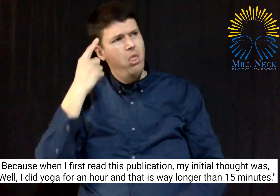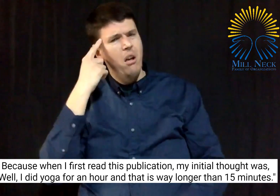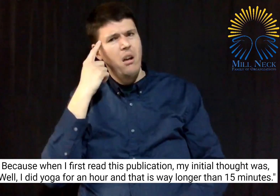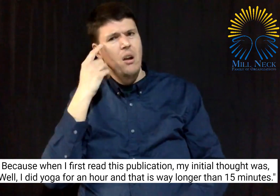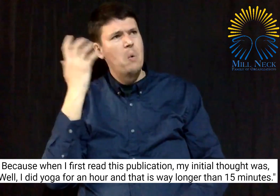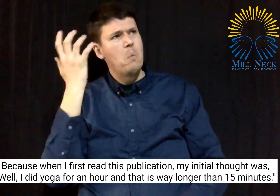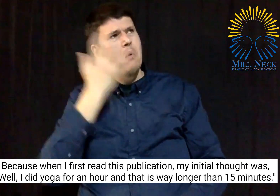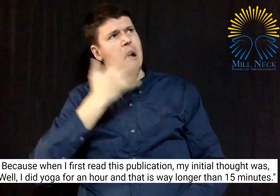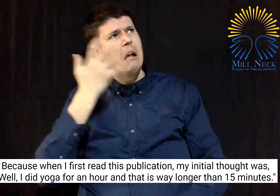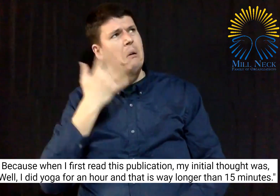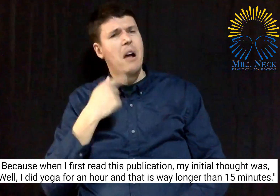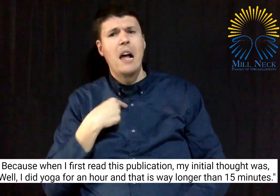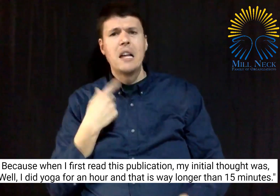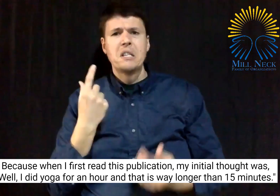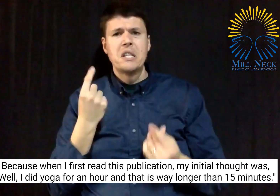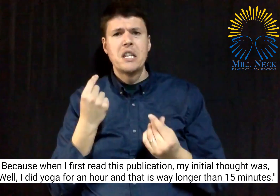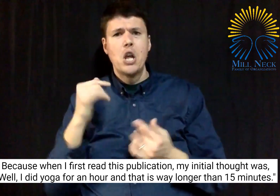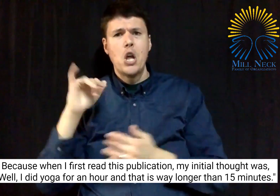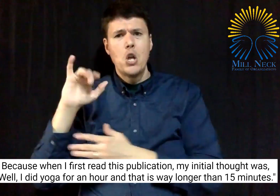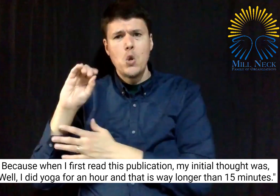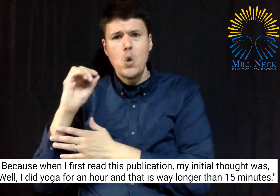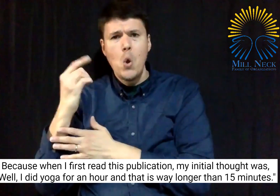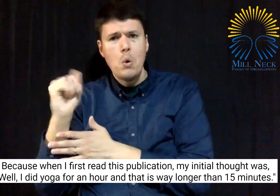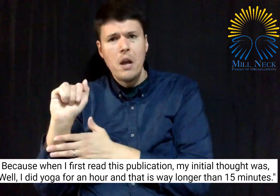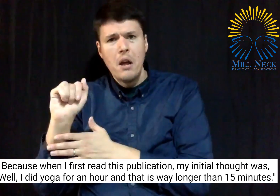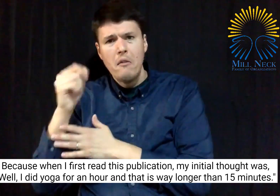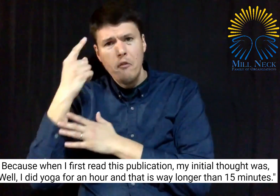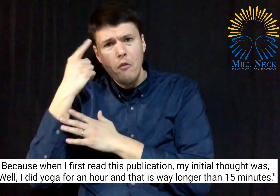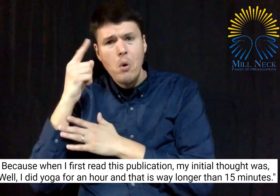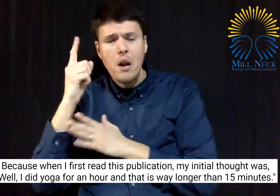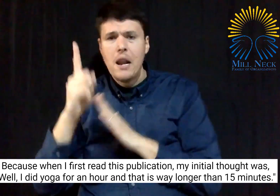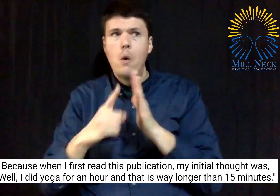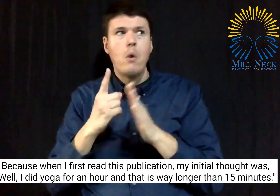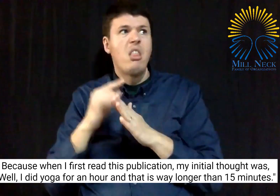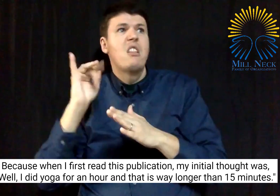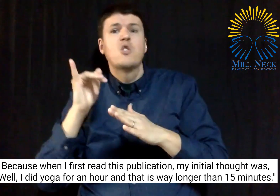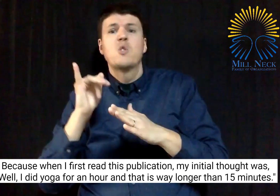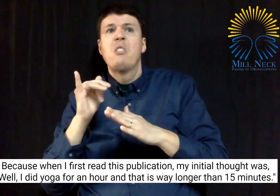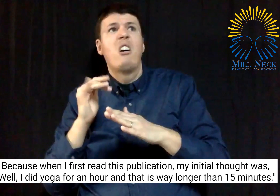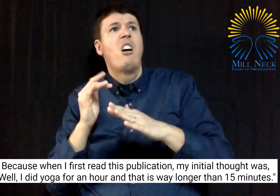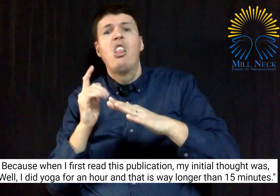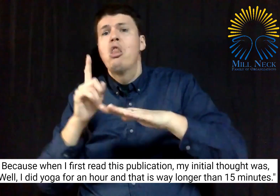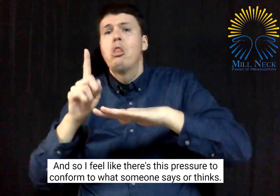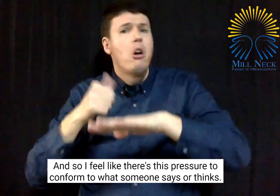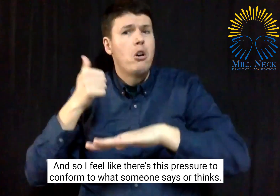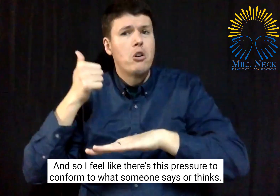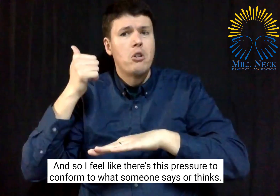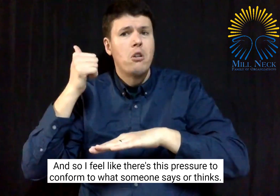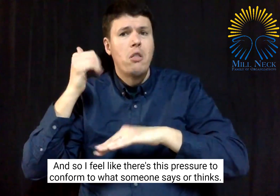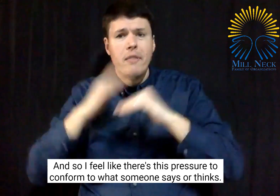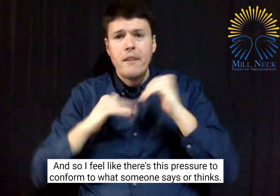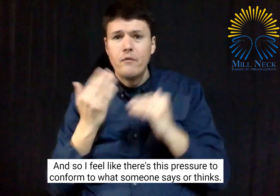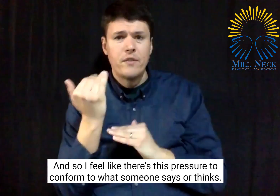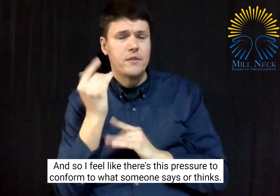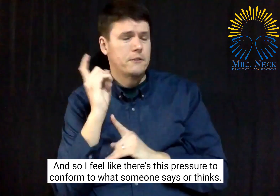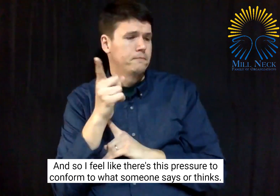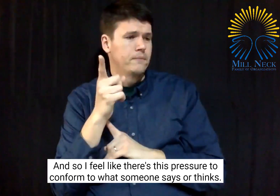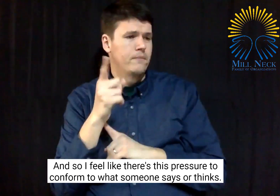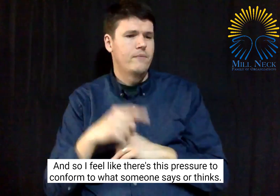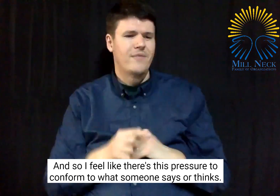did yoga for an hour and that is that's way longer than 15 minutes. And so I feel like there's this